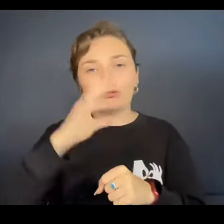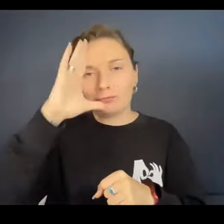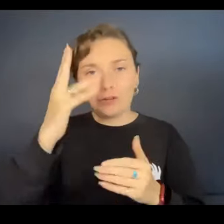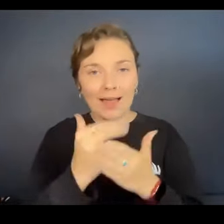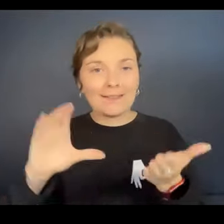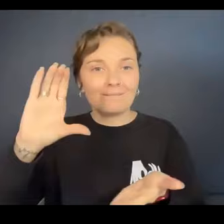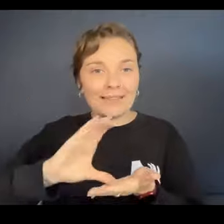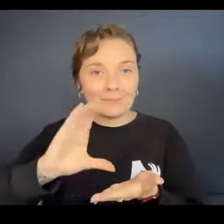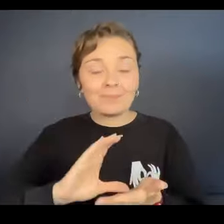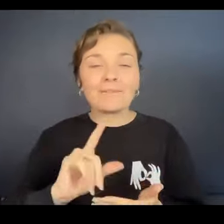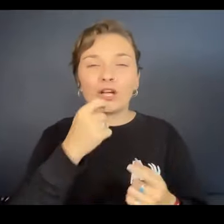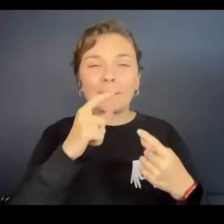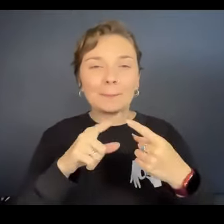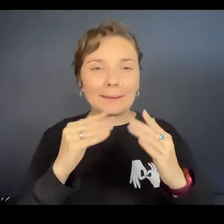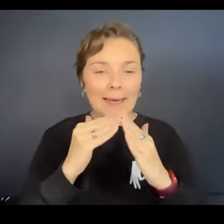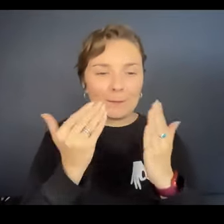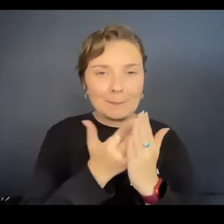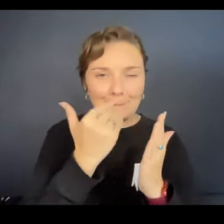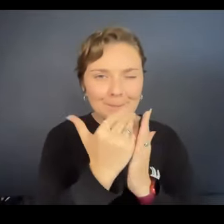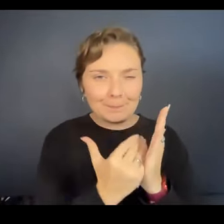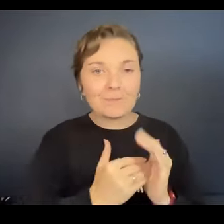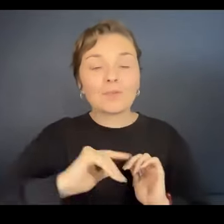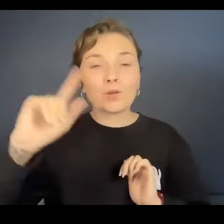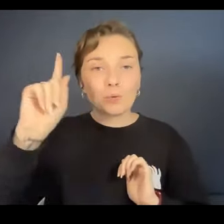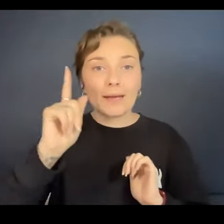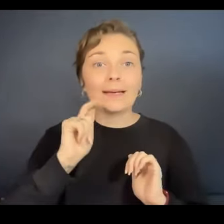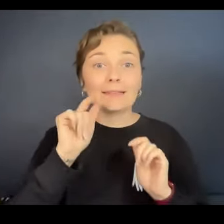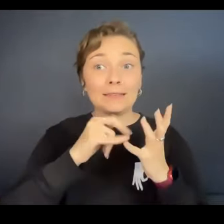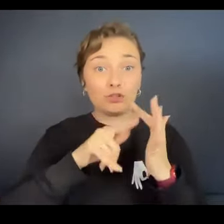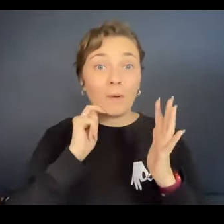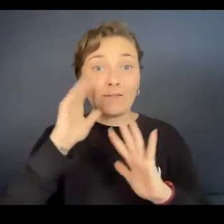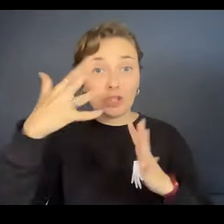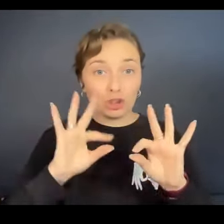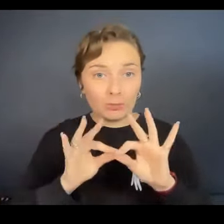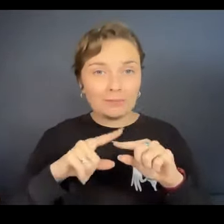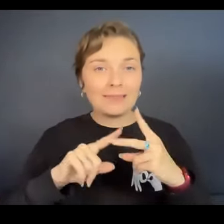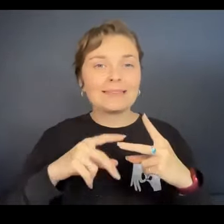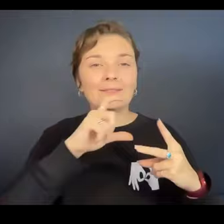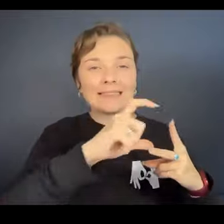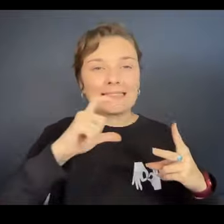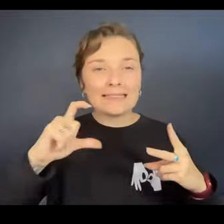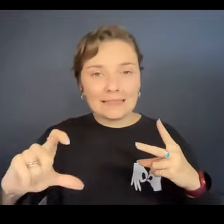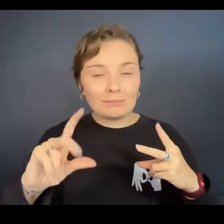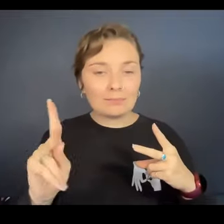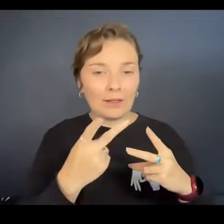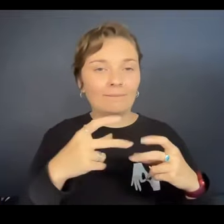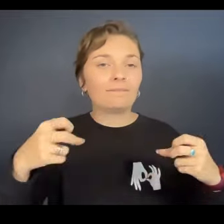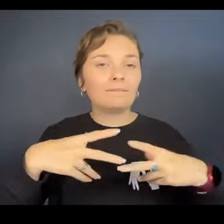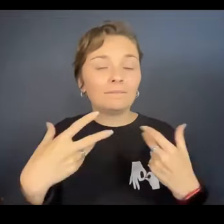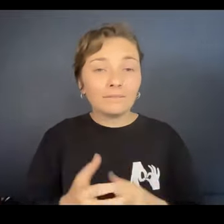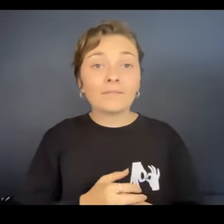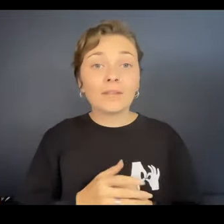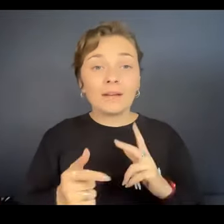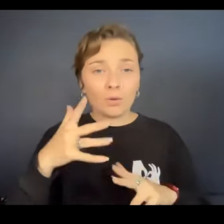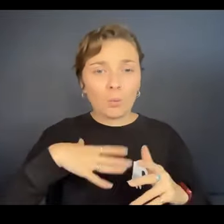Firstly, a little housekeeping. Today's session will be Auslan interpreted and closed captioning is available. If you wish to